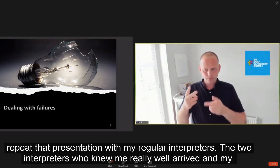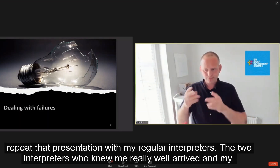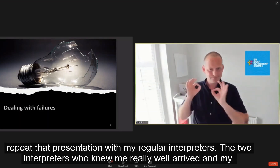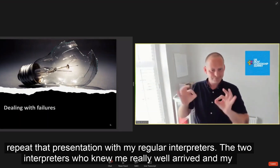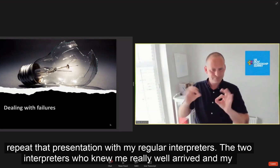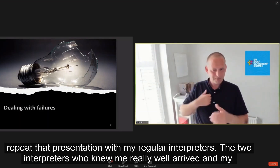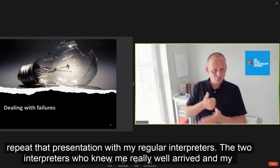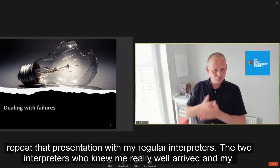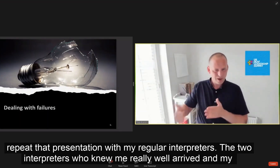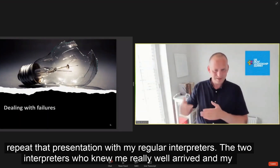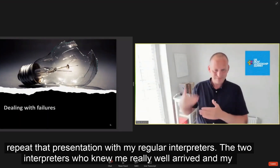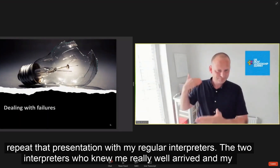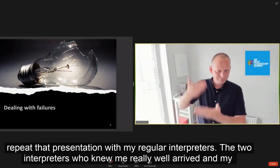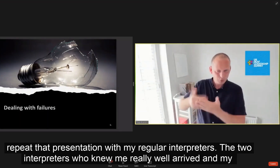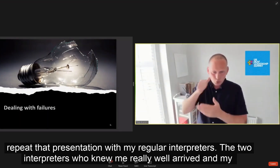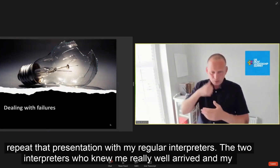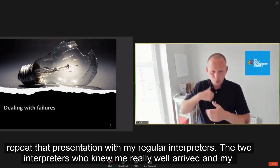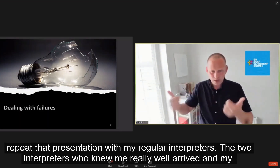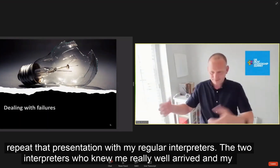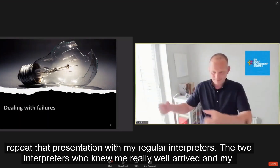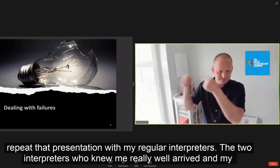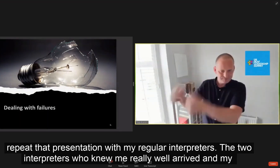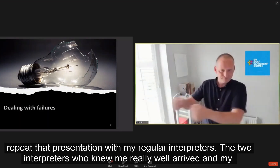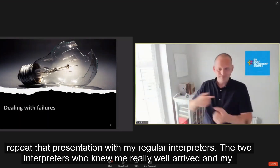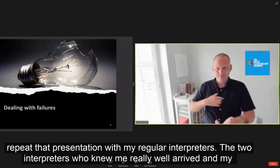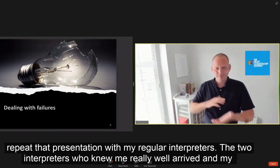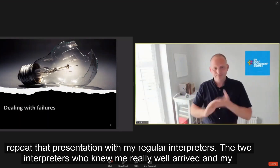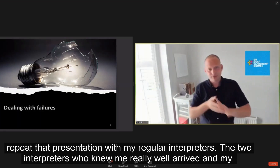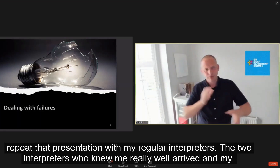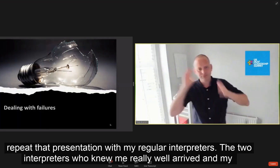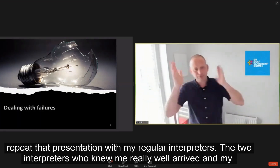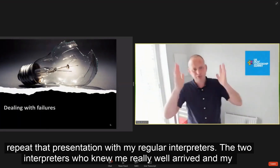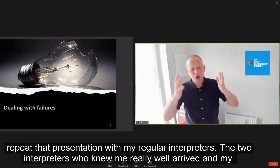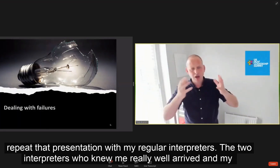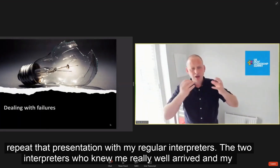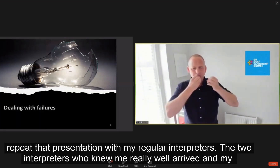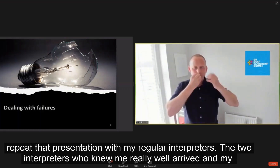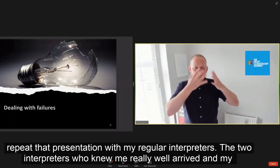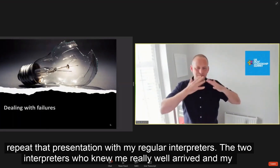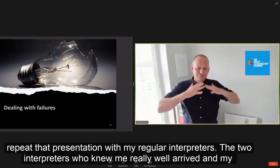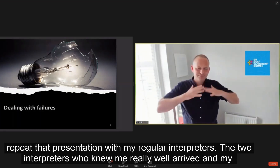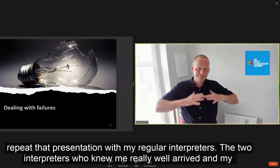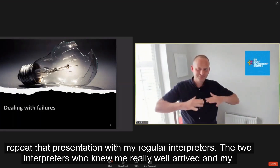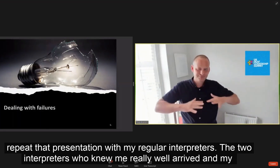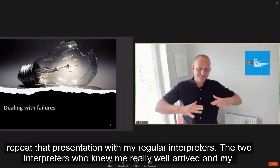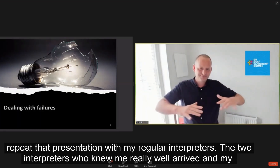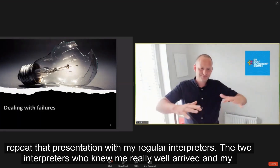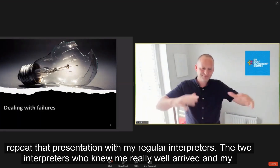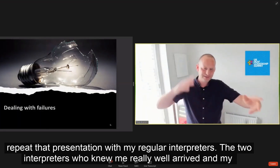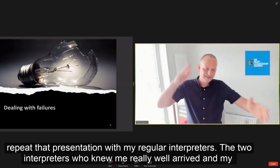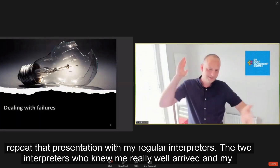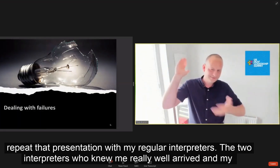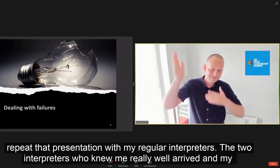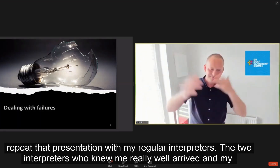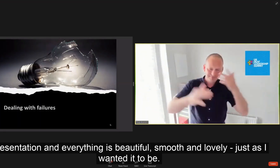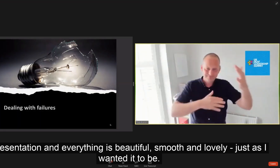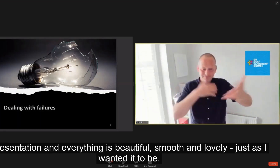regular interpreters? And so, 2 interpreters who know me well, who I know well, and I arrived to my presentation, and everything